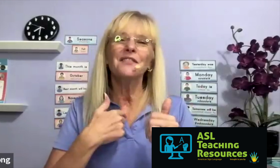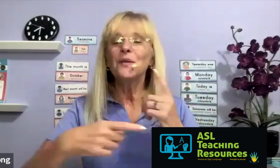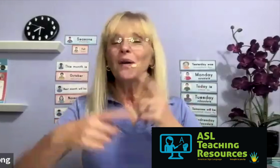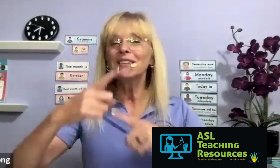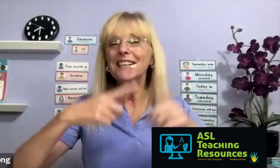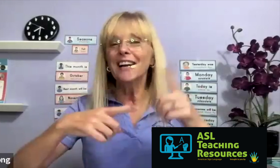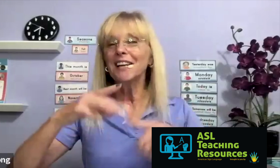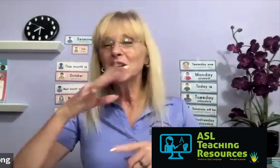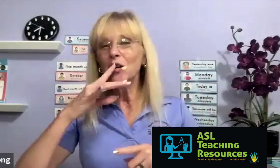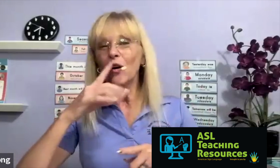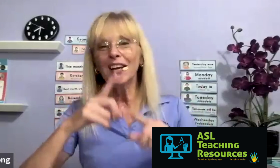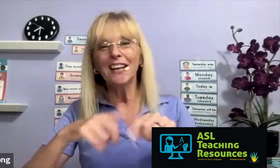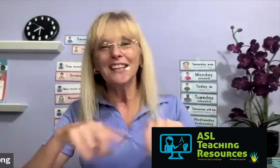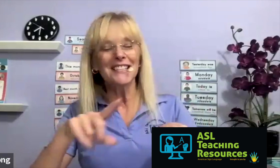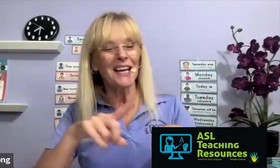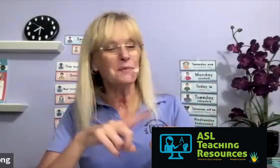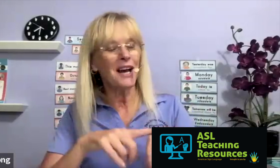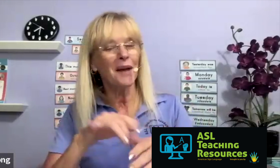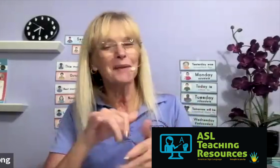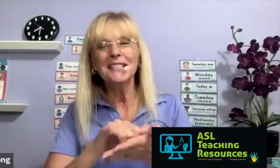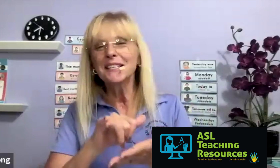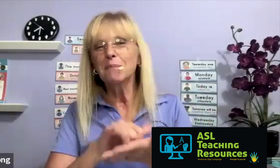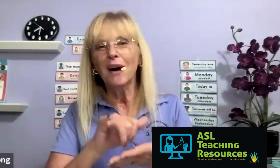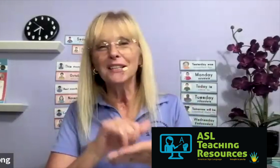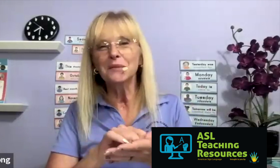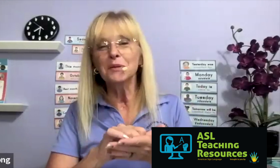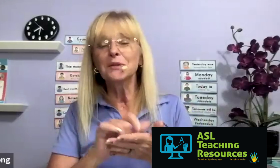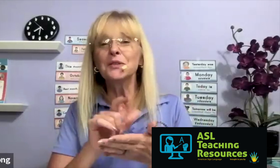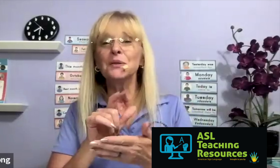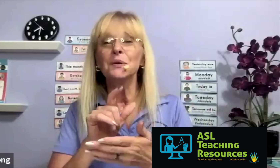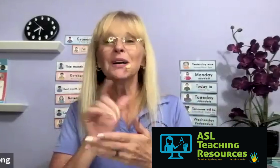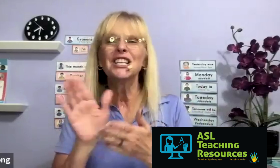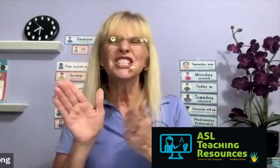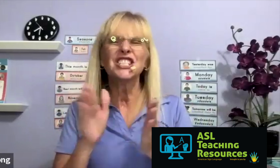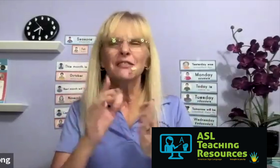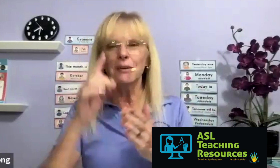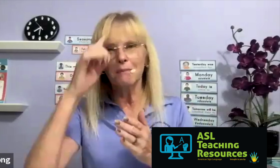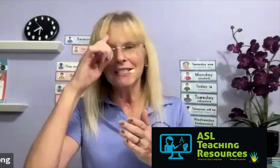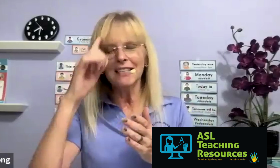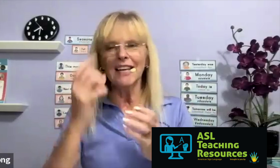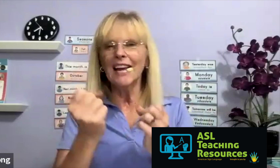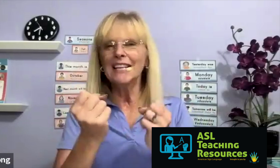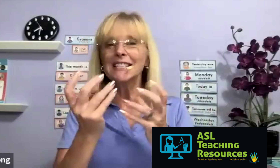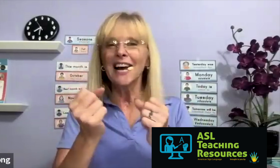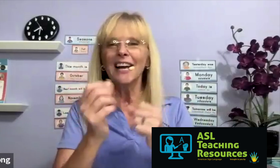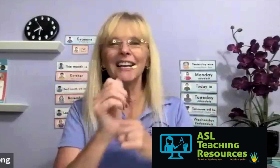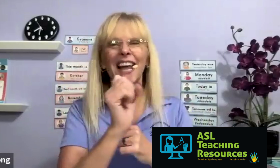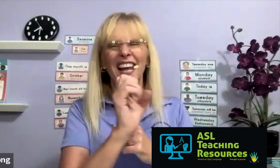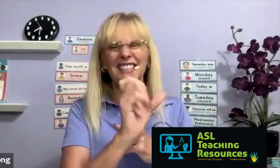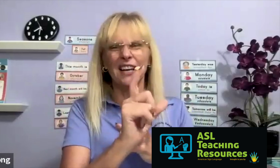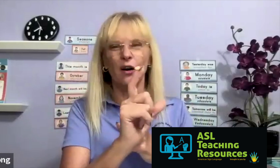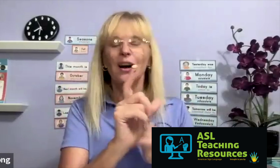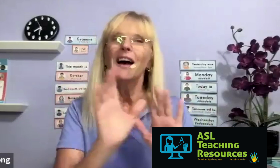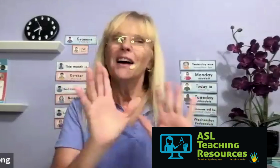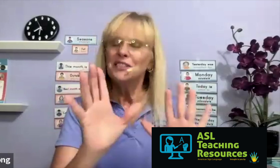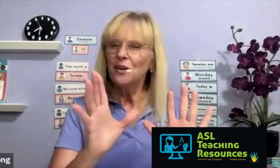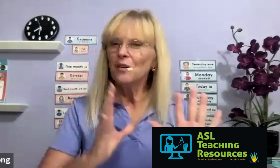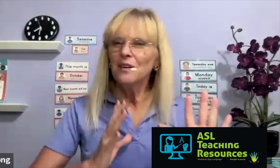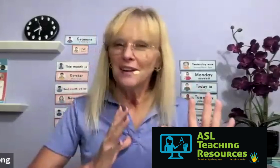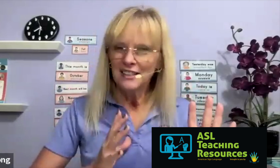you are signing and talking at the same time, it's impossible to shift mentally and sign in ASL. So